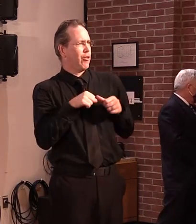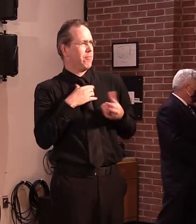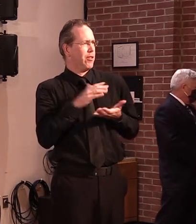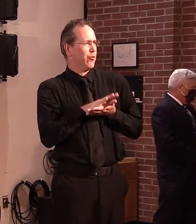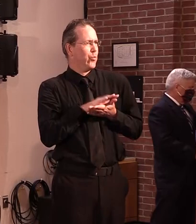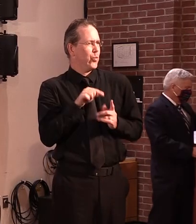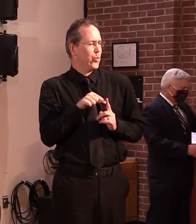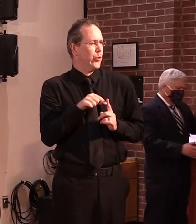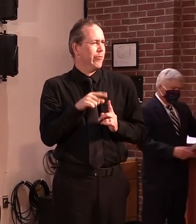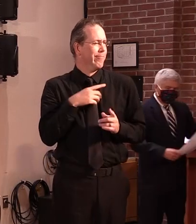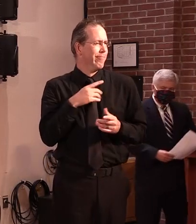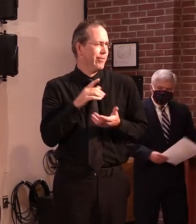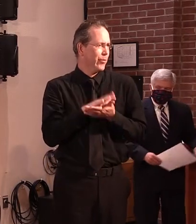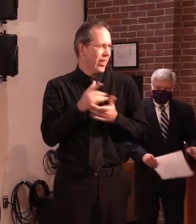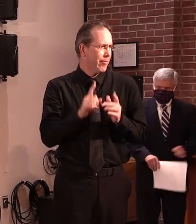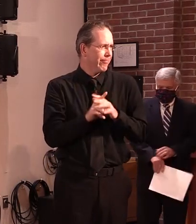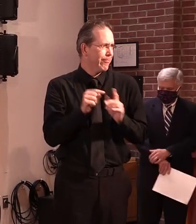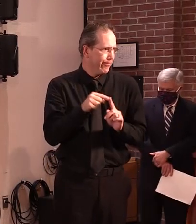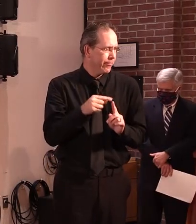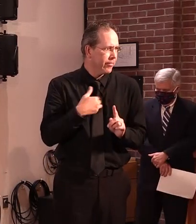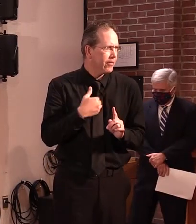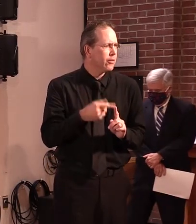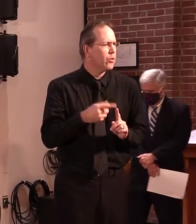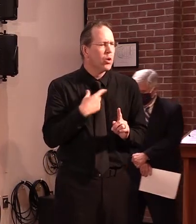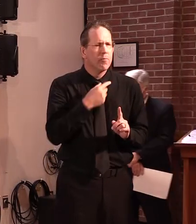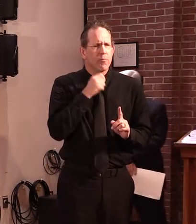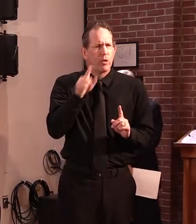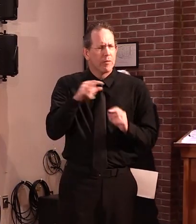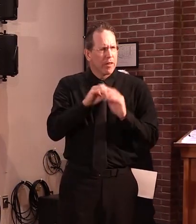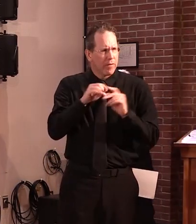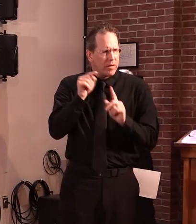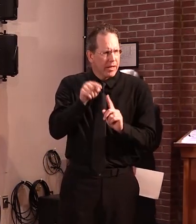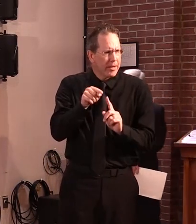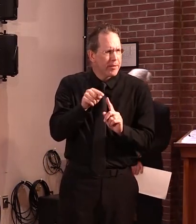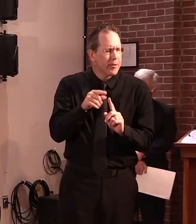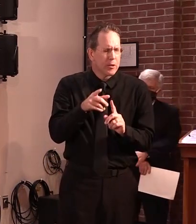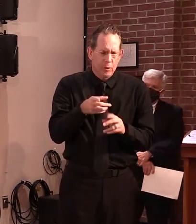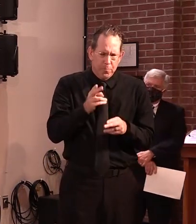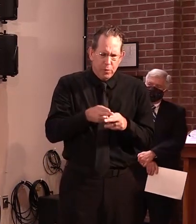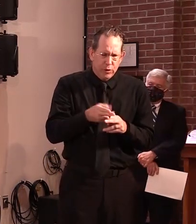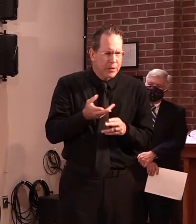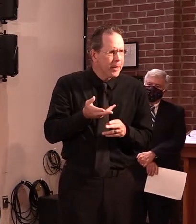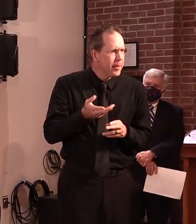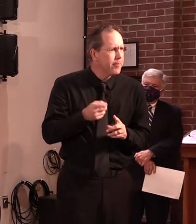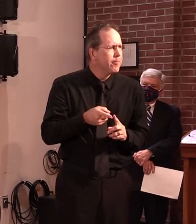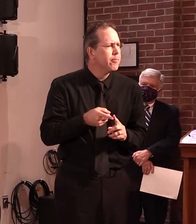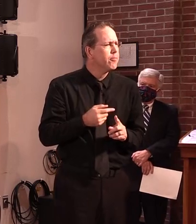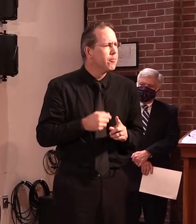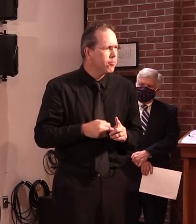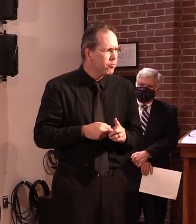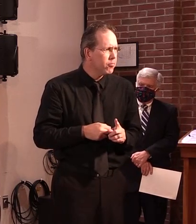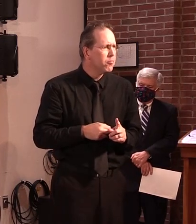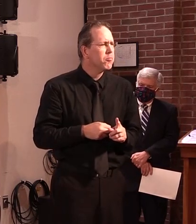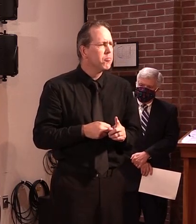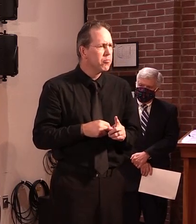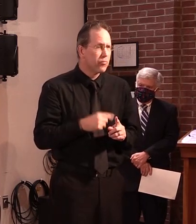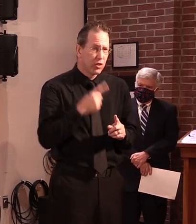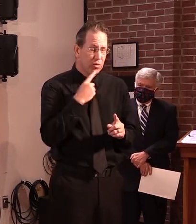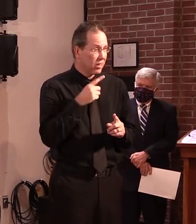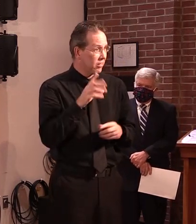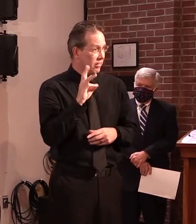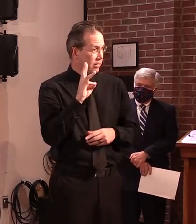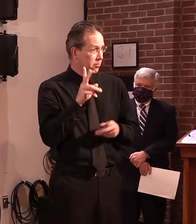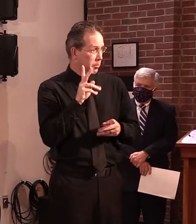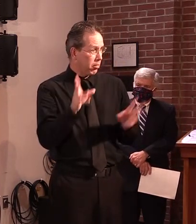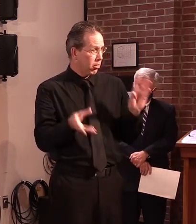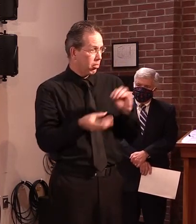the approach that was taken. And the fact that you said the 23 people that were close contacts had been, said